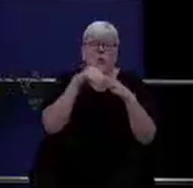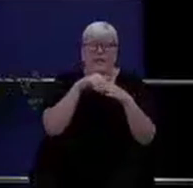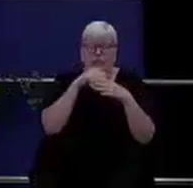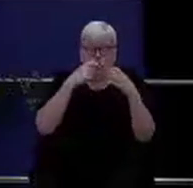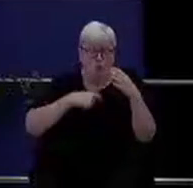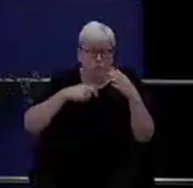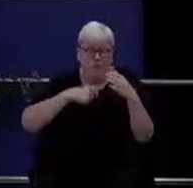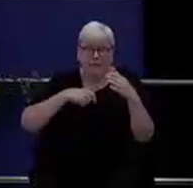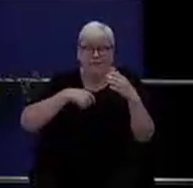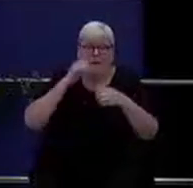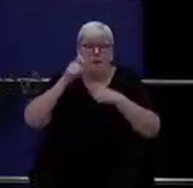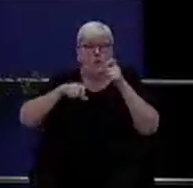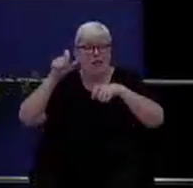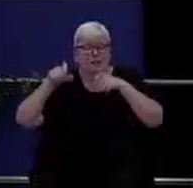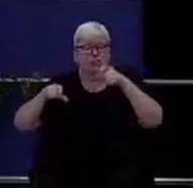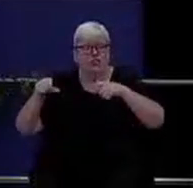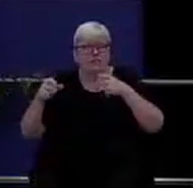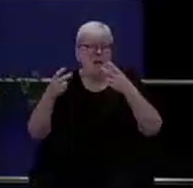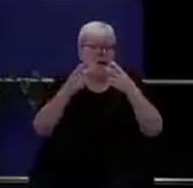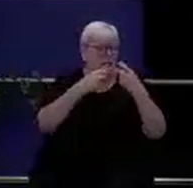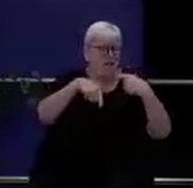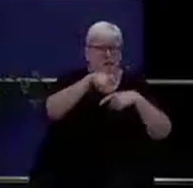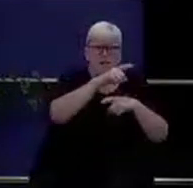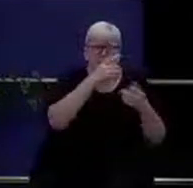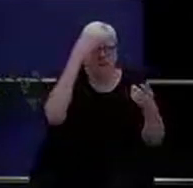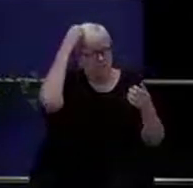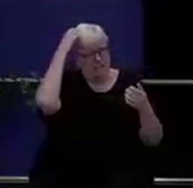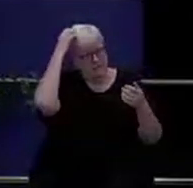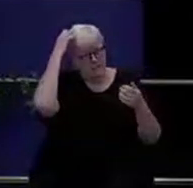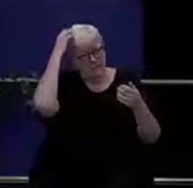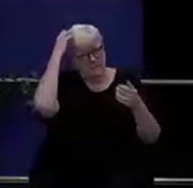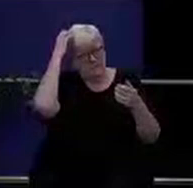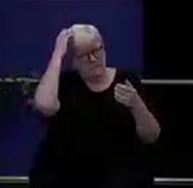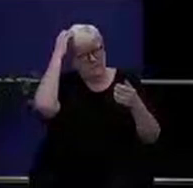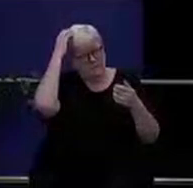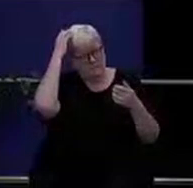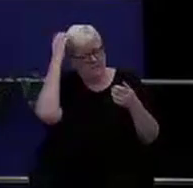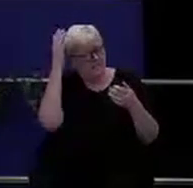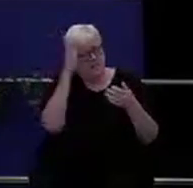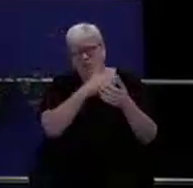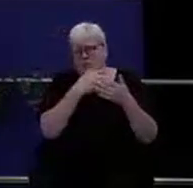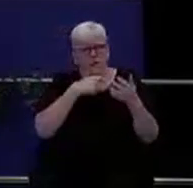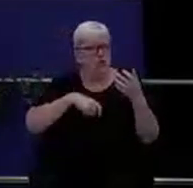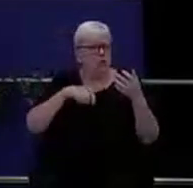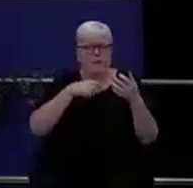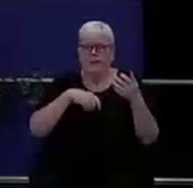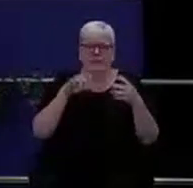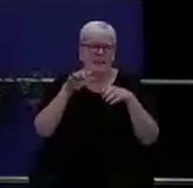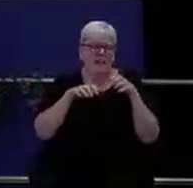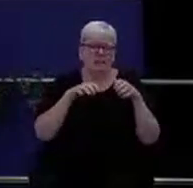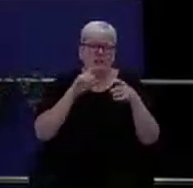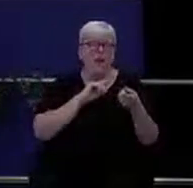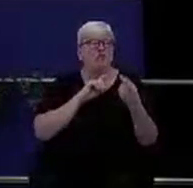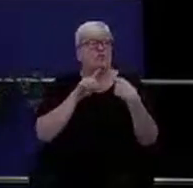human population, but also othering non-human animals. And my response to that was